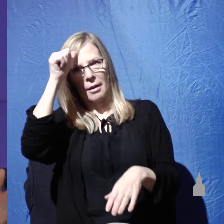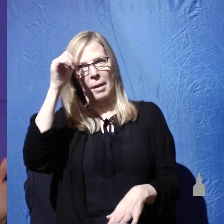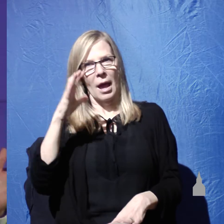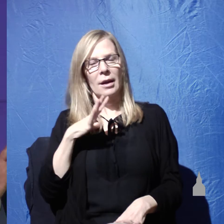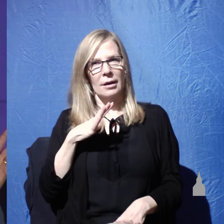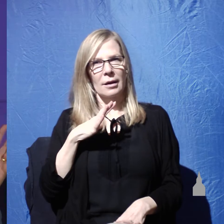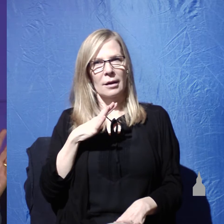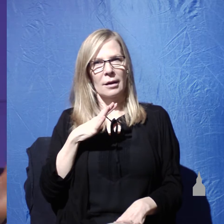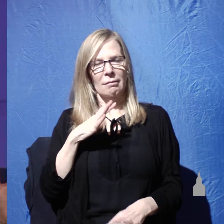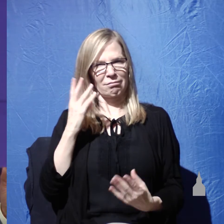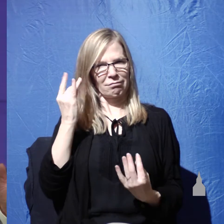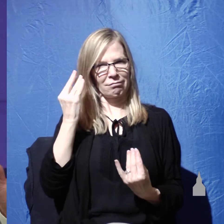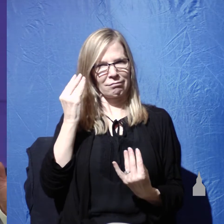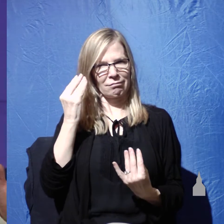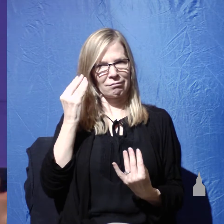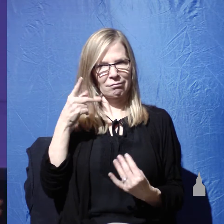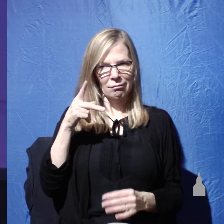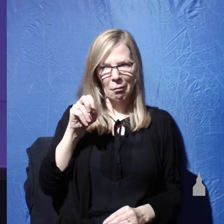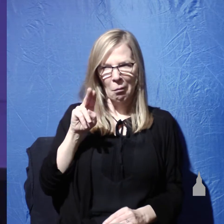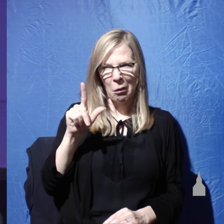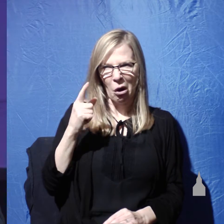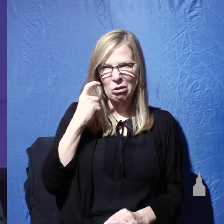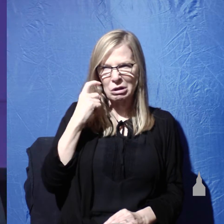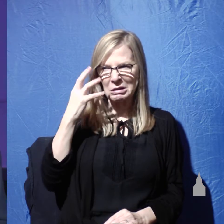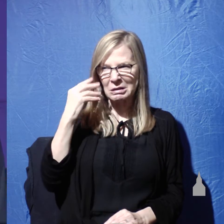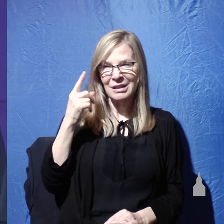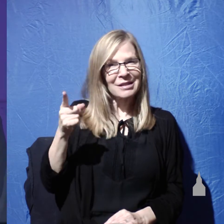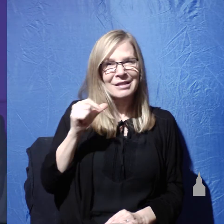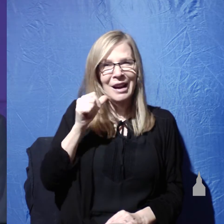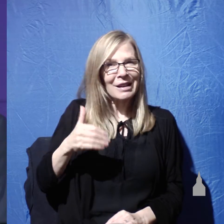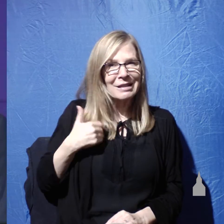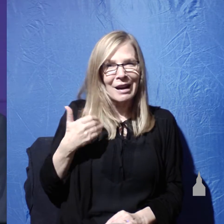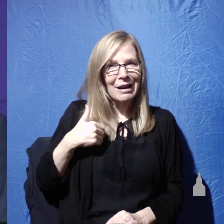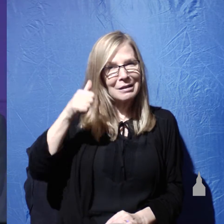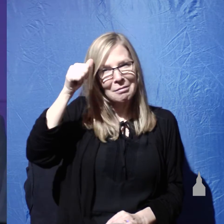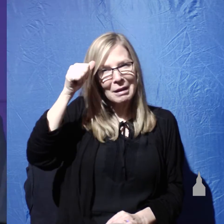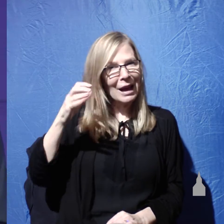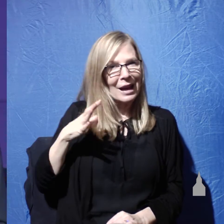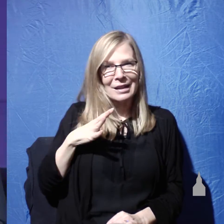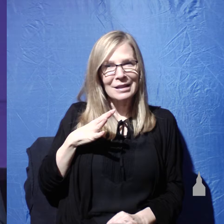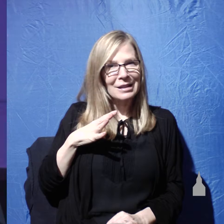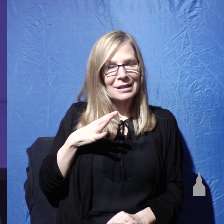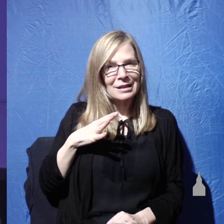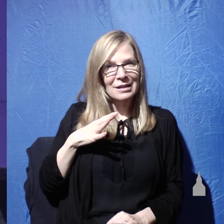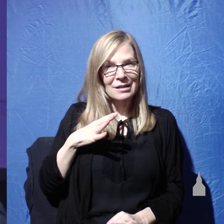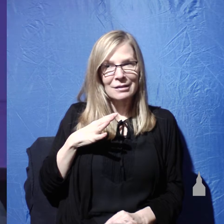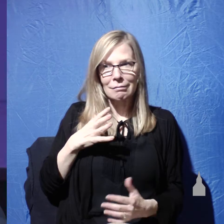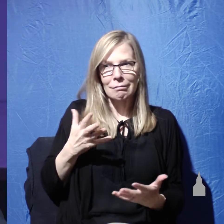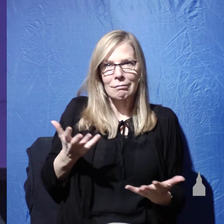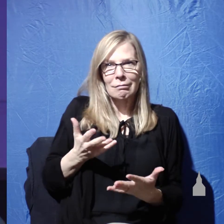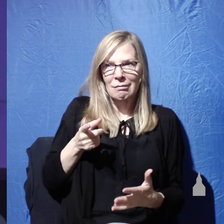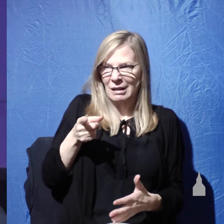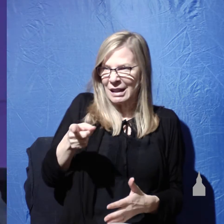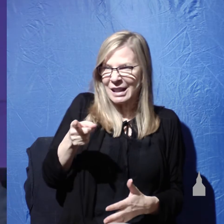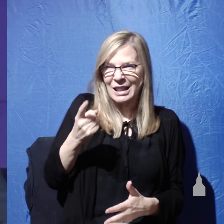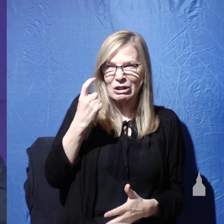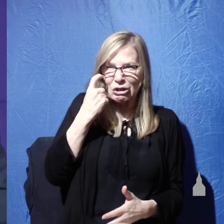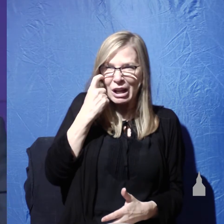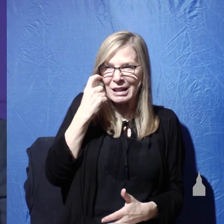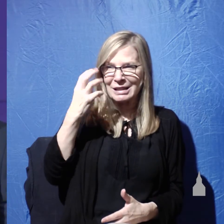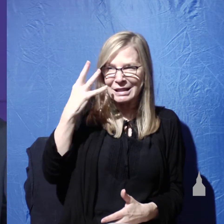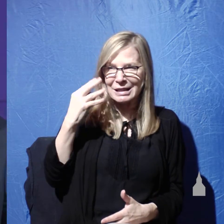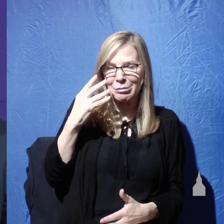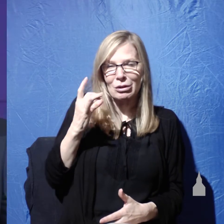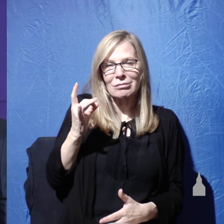After all that Paul has recently been through, and he was not a young man at this point, namely what? Namely the